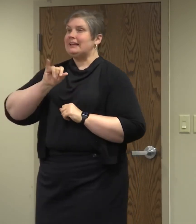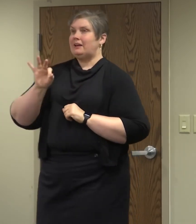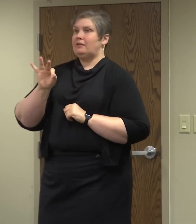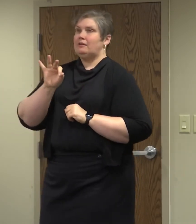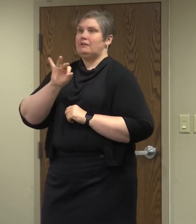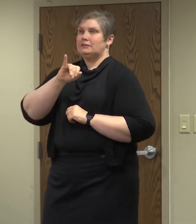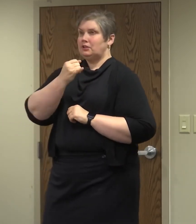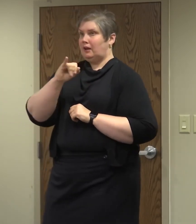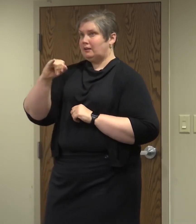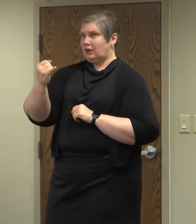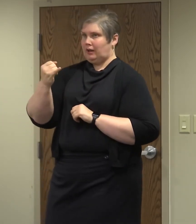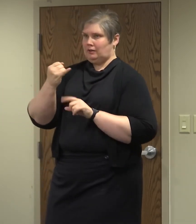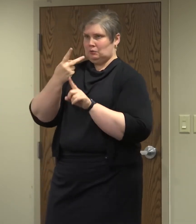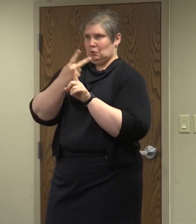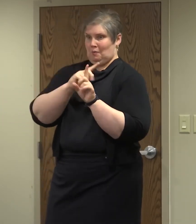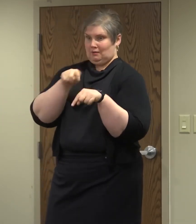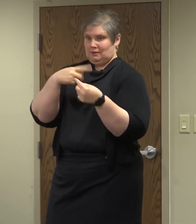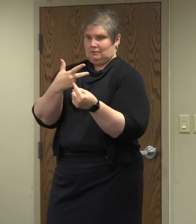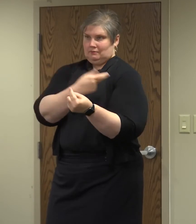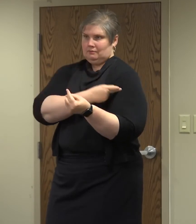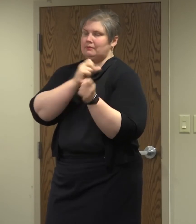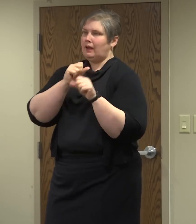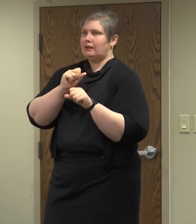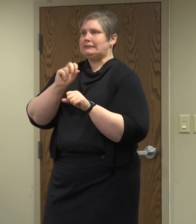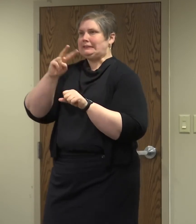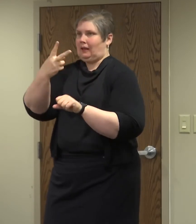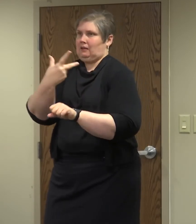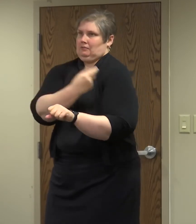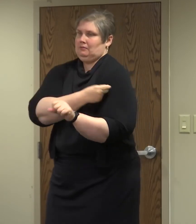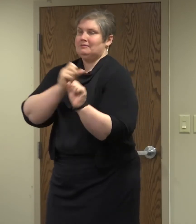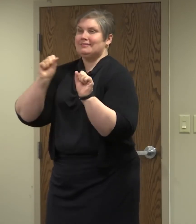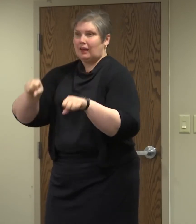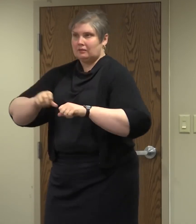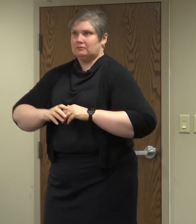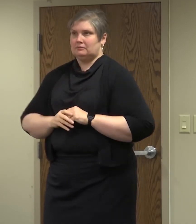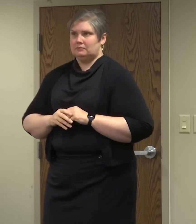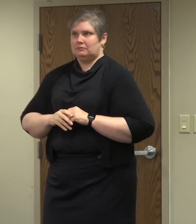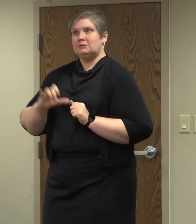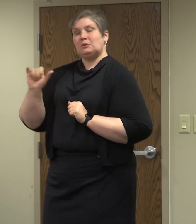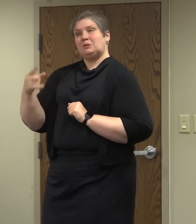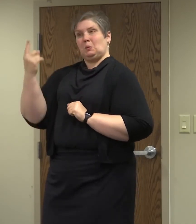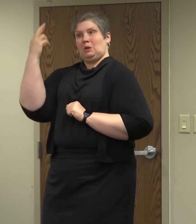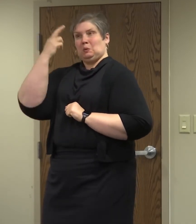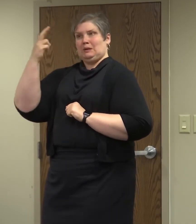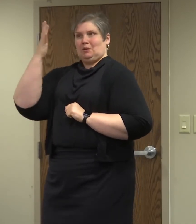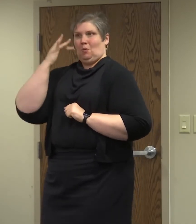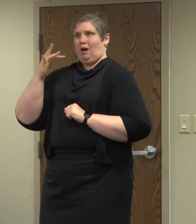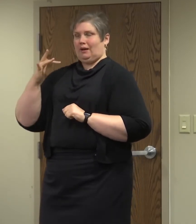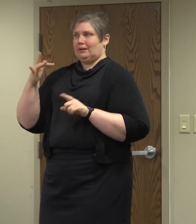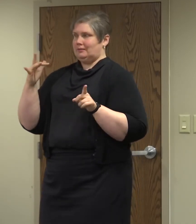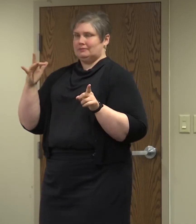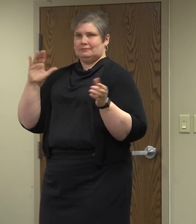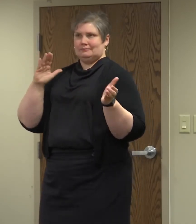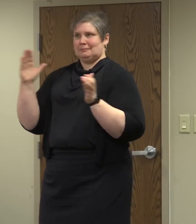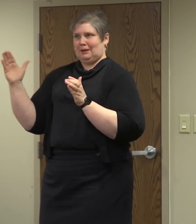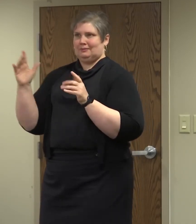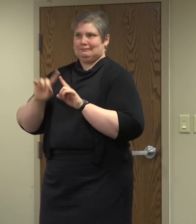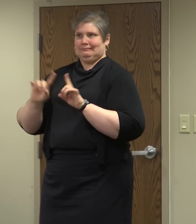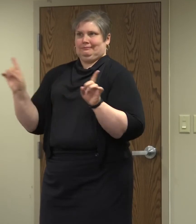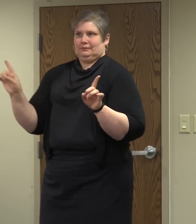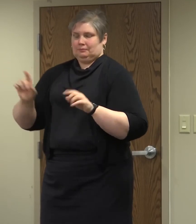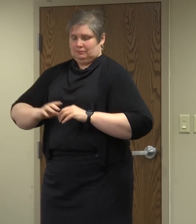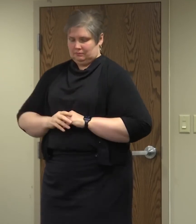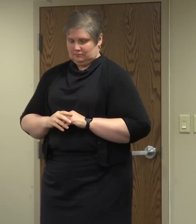booster shot. So what are the other contributing factors? Well, today's a perfect